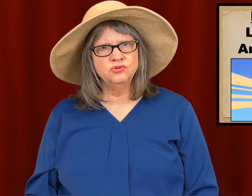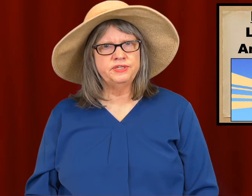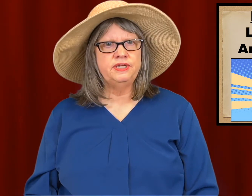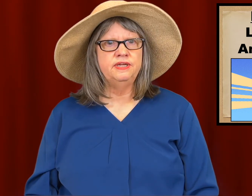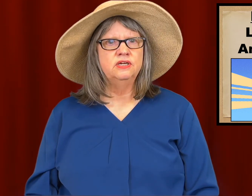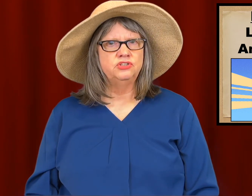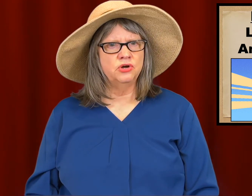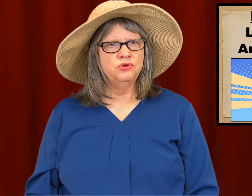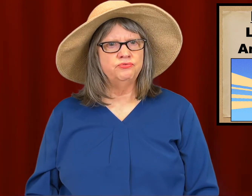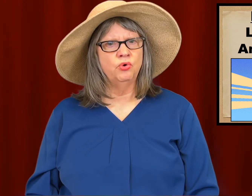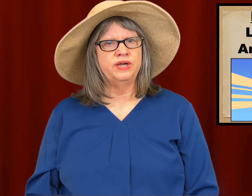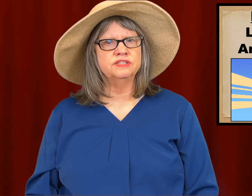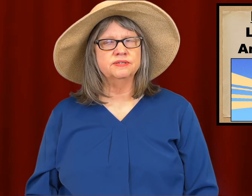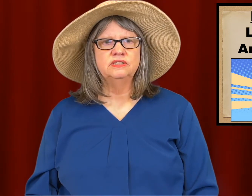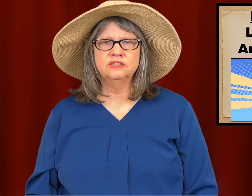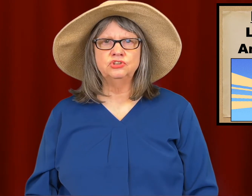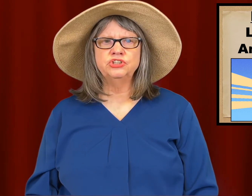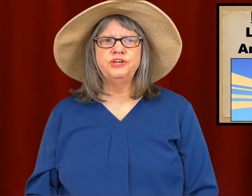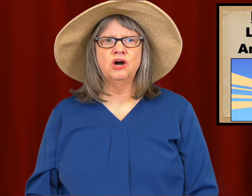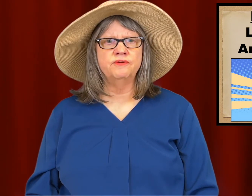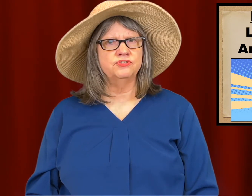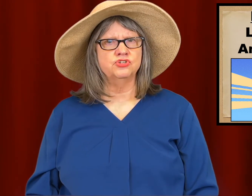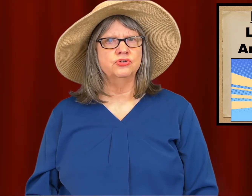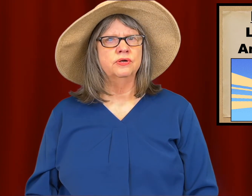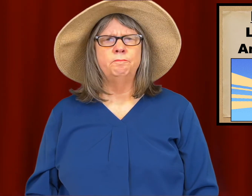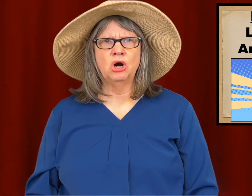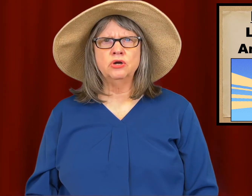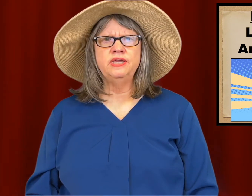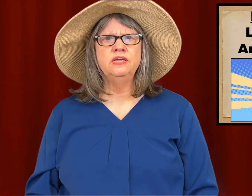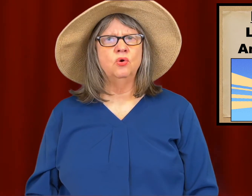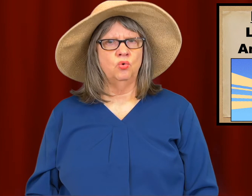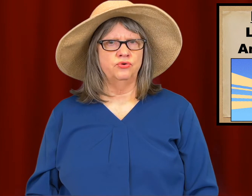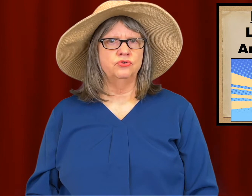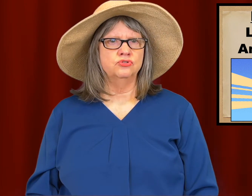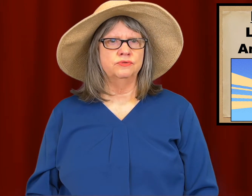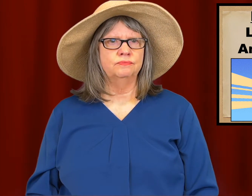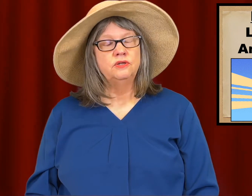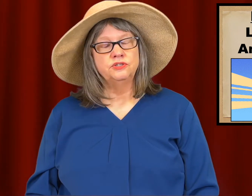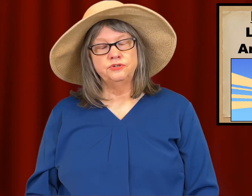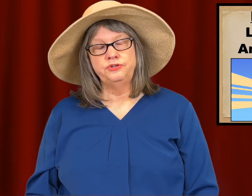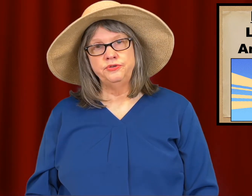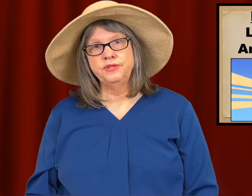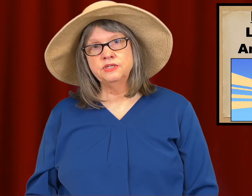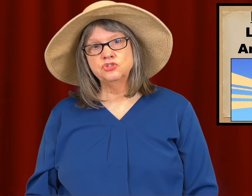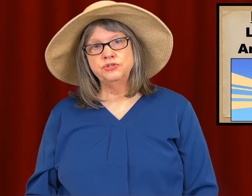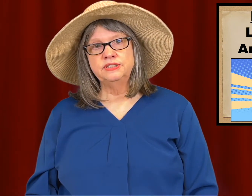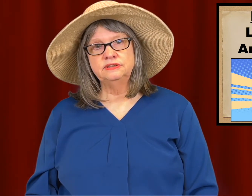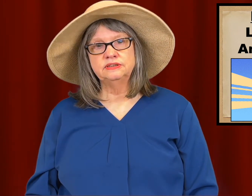angry tone of voice, such as an officer barking orders. To do this, you can